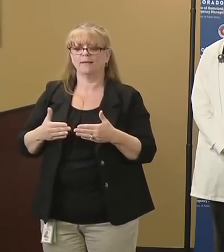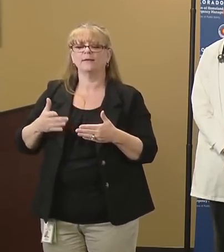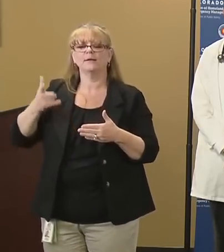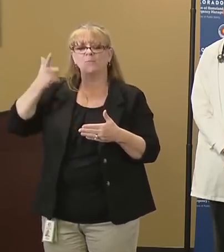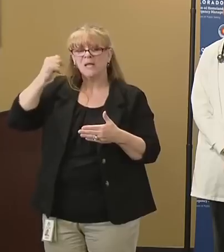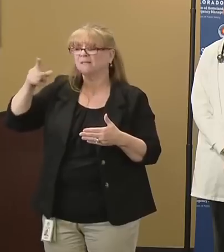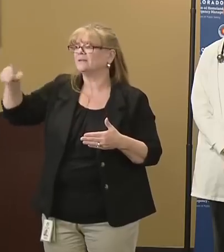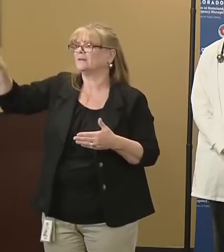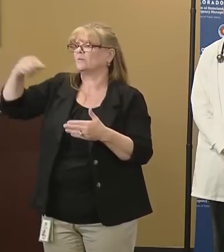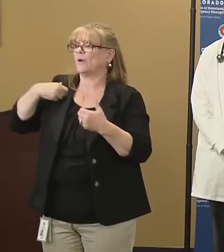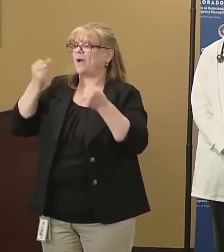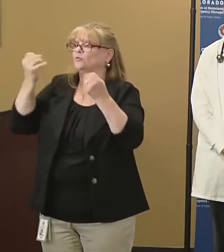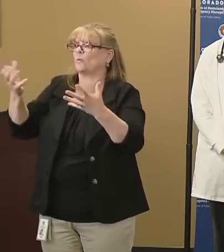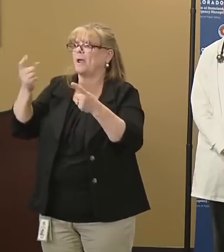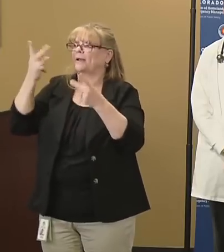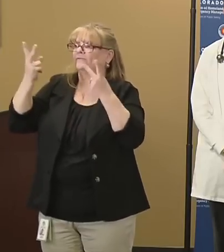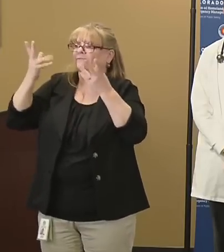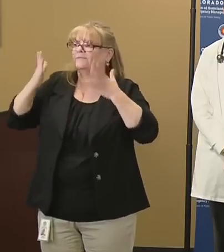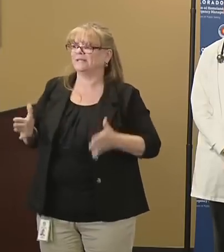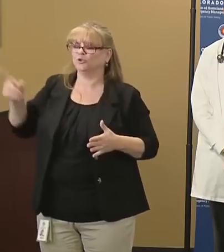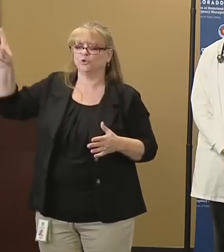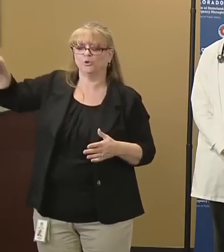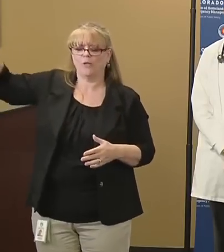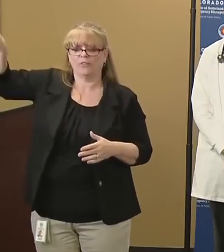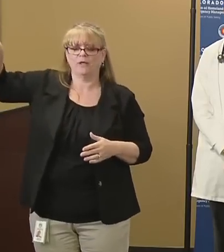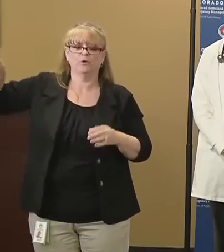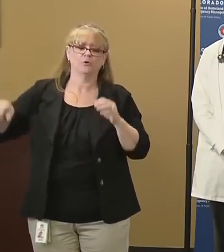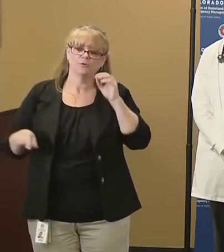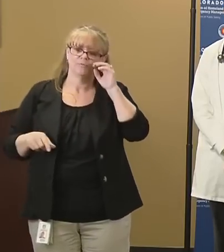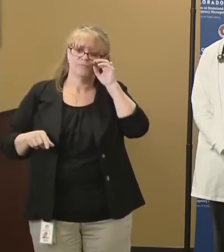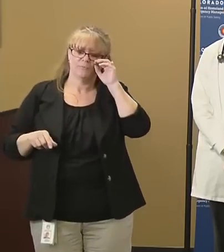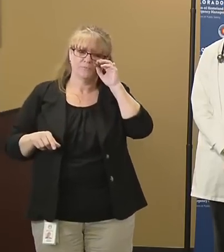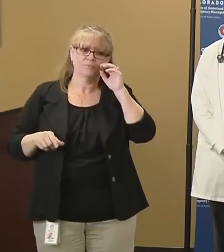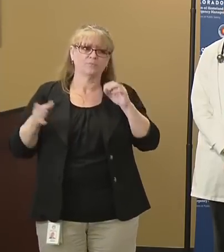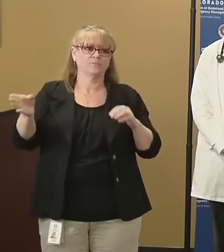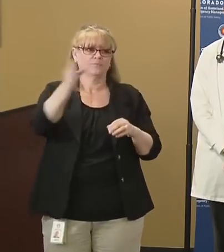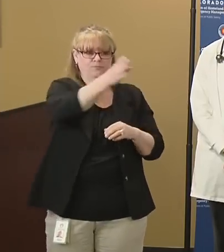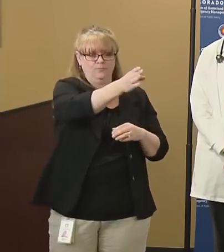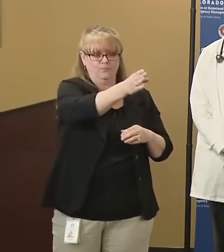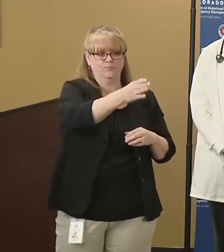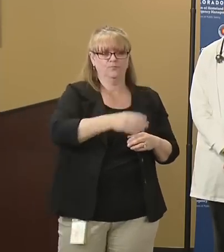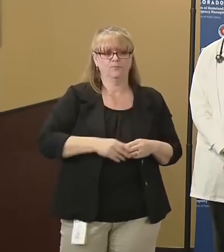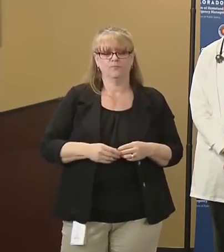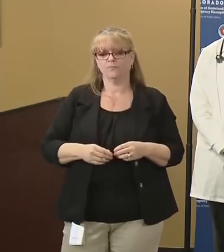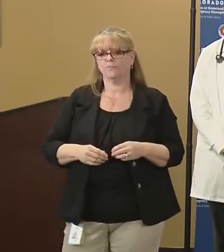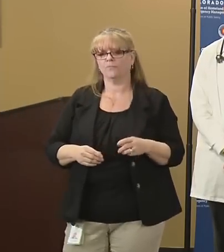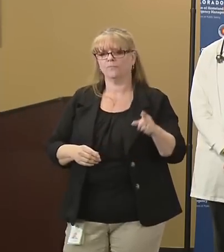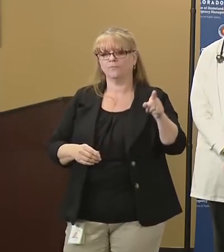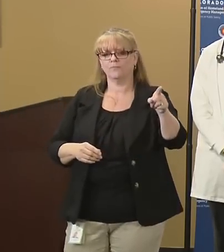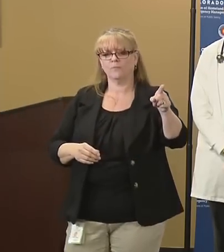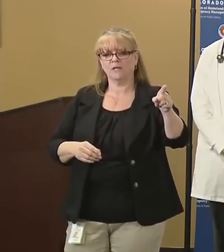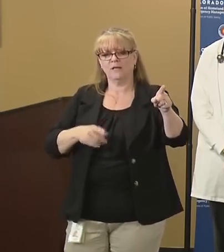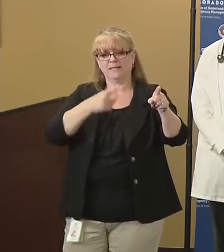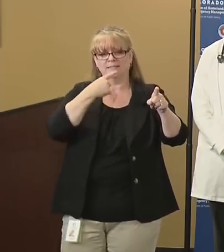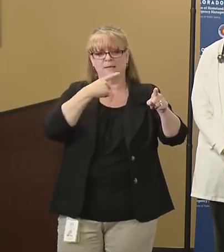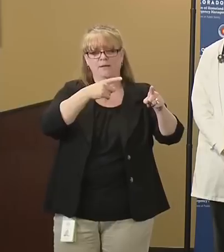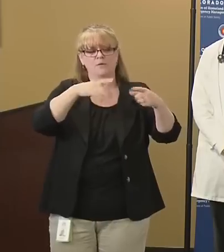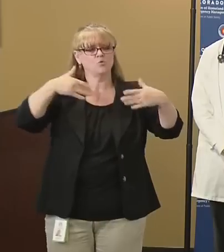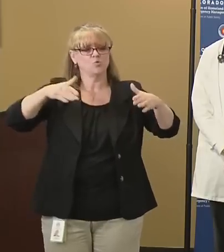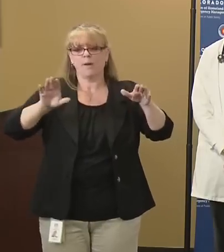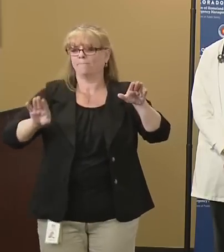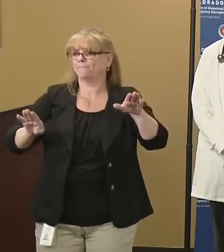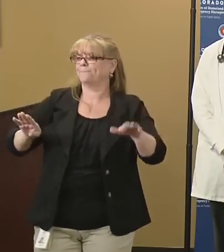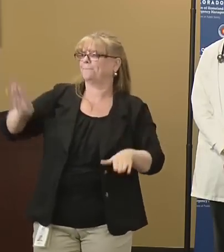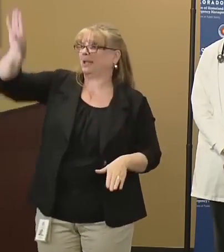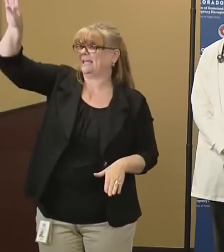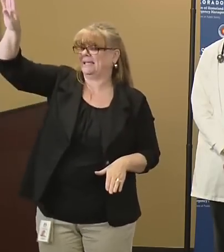Governor, some models suggest the peak in Colorado may come on April 17th. You're a bit more optimistic with